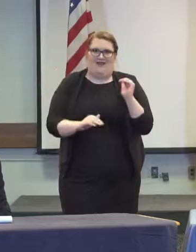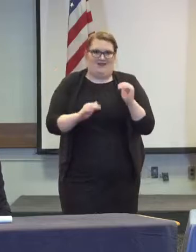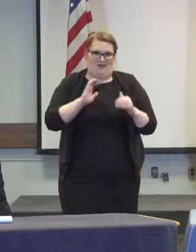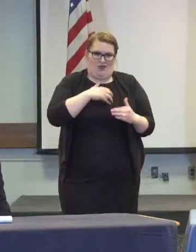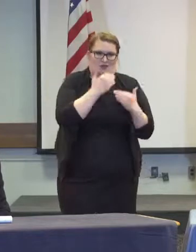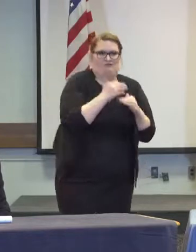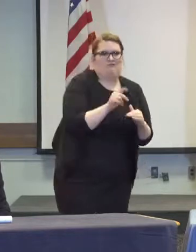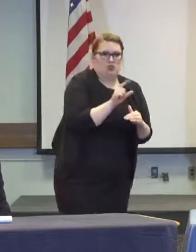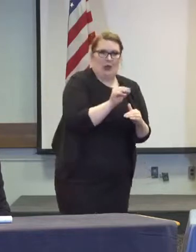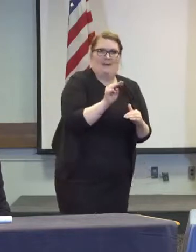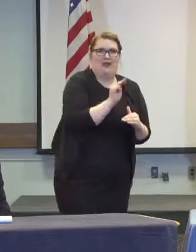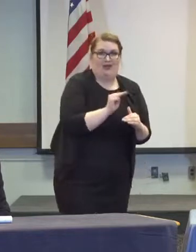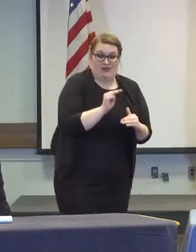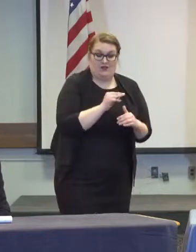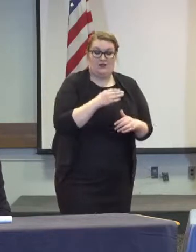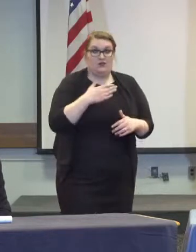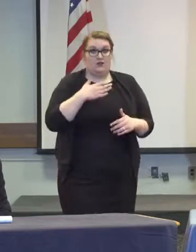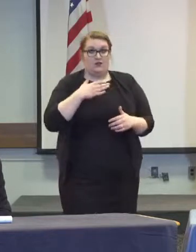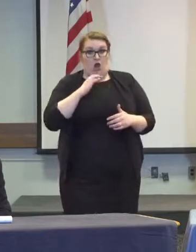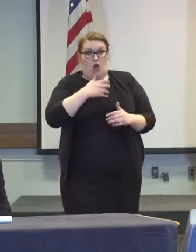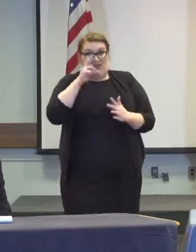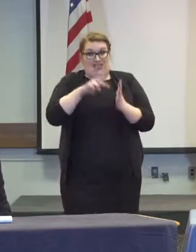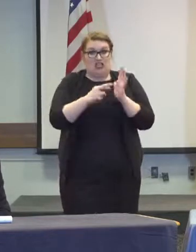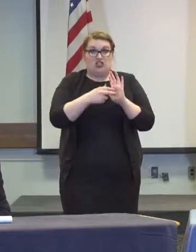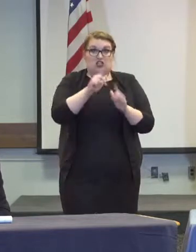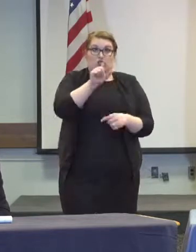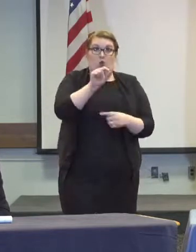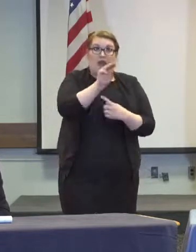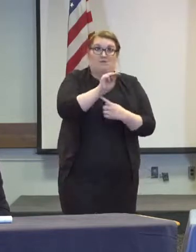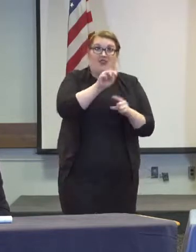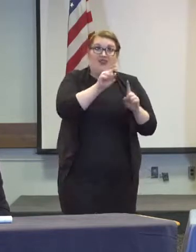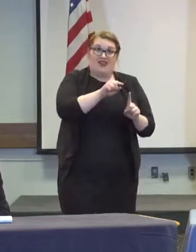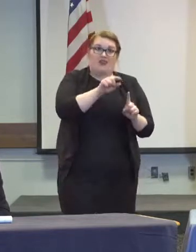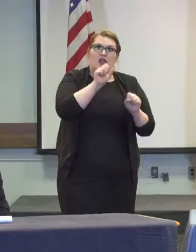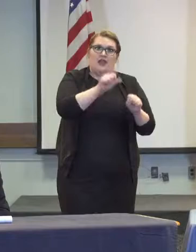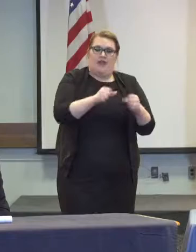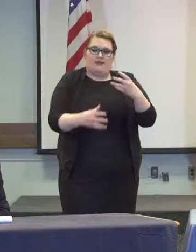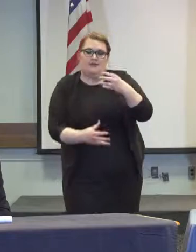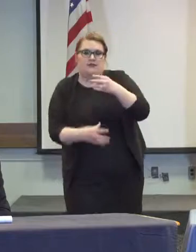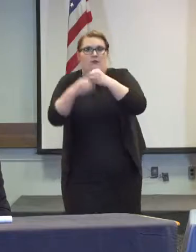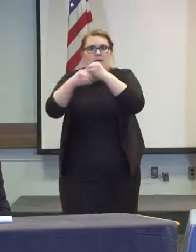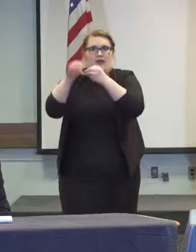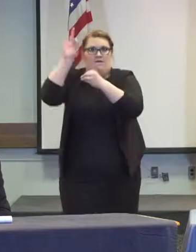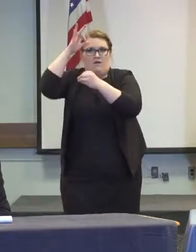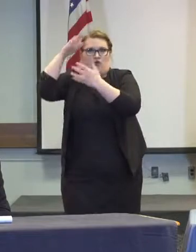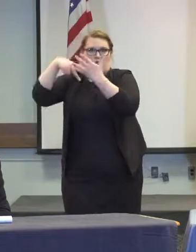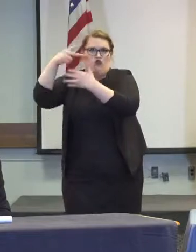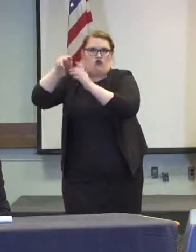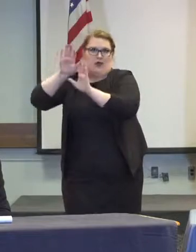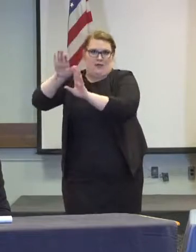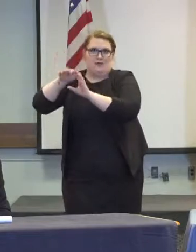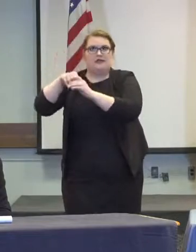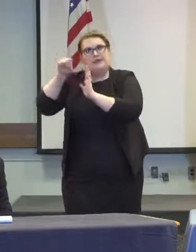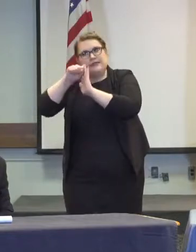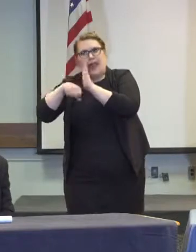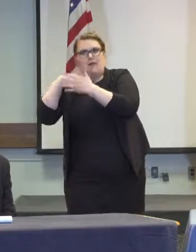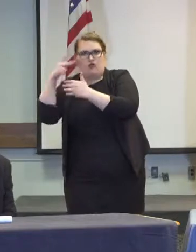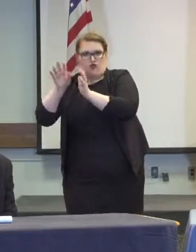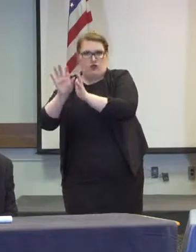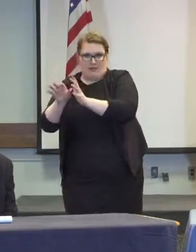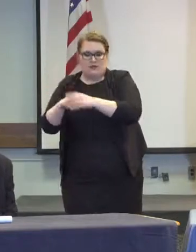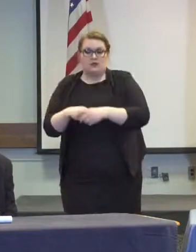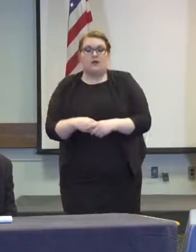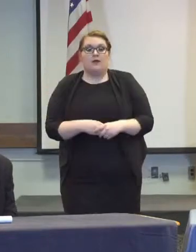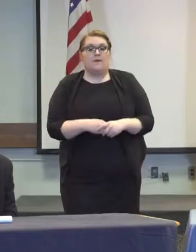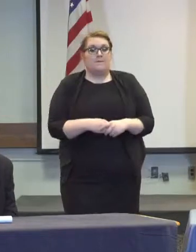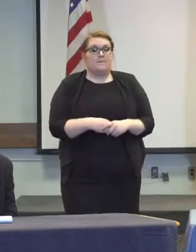our intention is for the $20 million is to be supplemental to the federal programs and state programs, and to